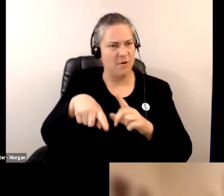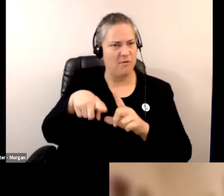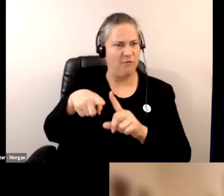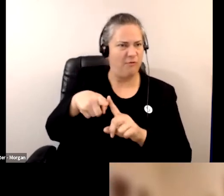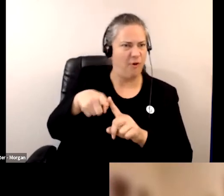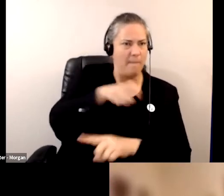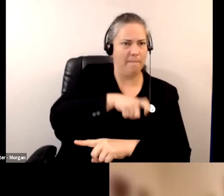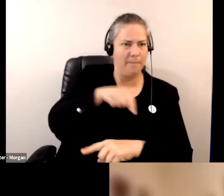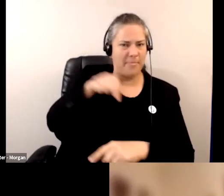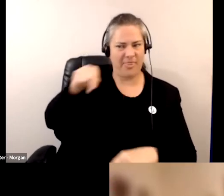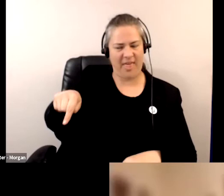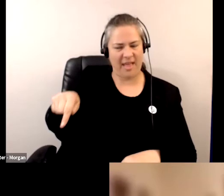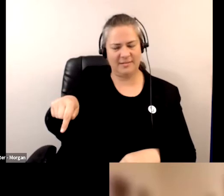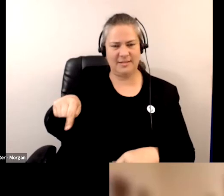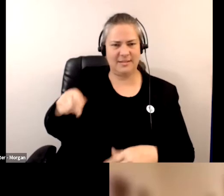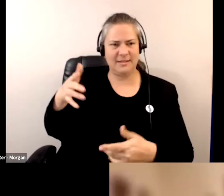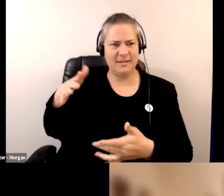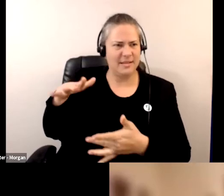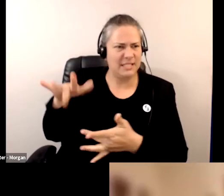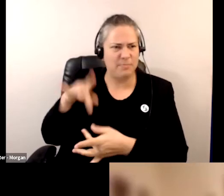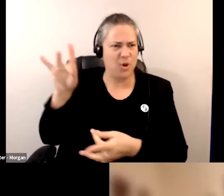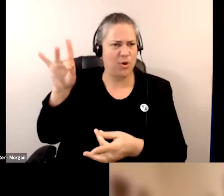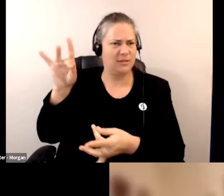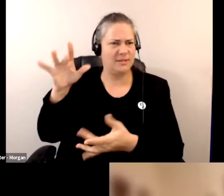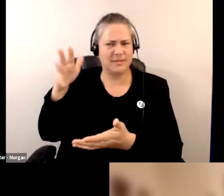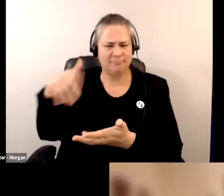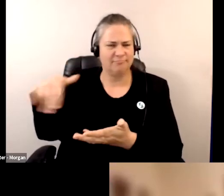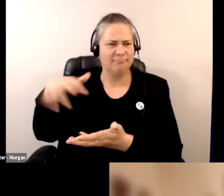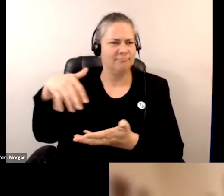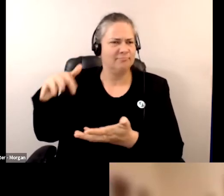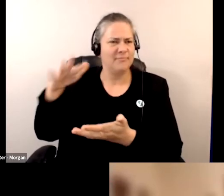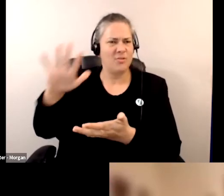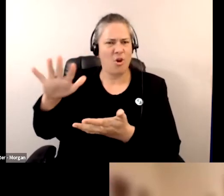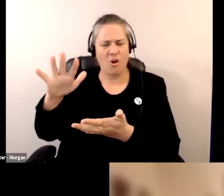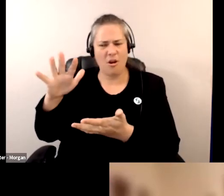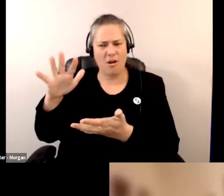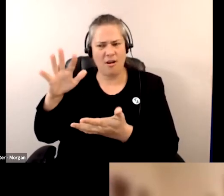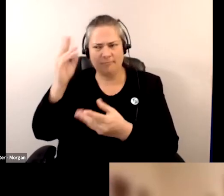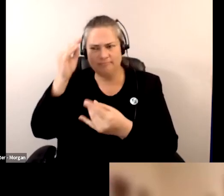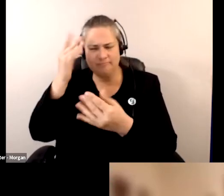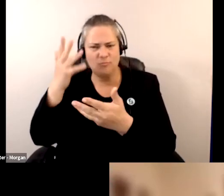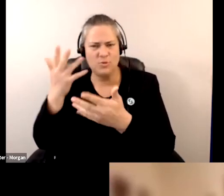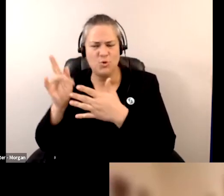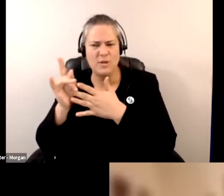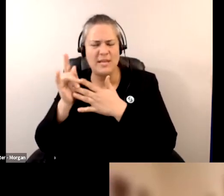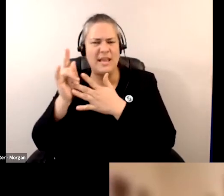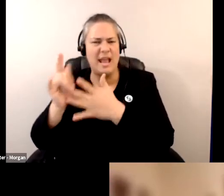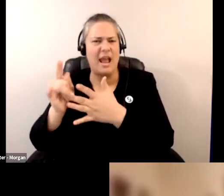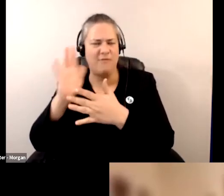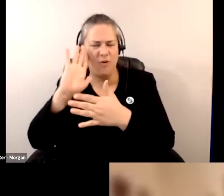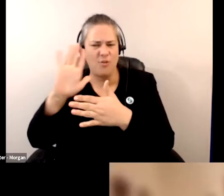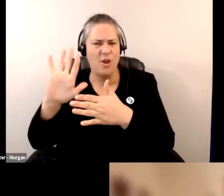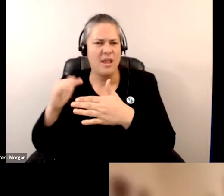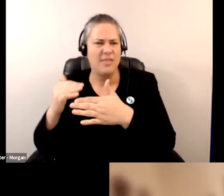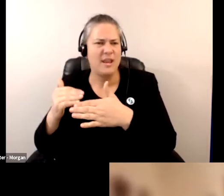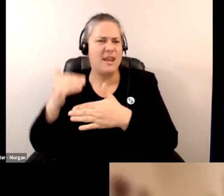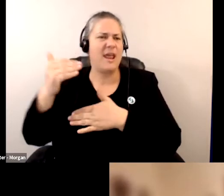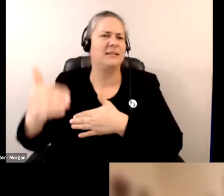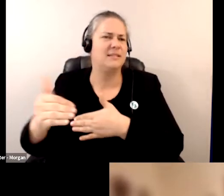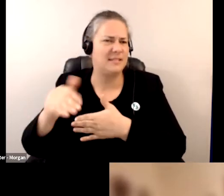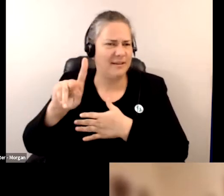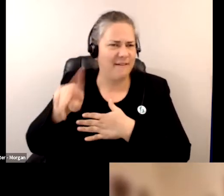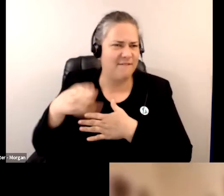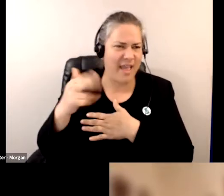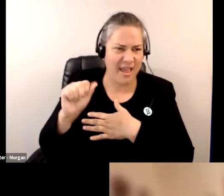the spirit that will guide the center through its next phase and its next milestones. It is, in